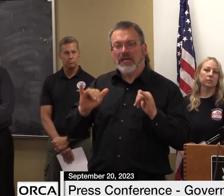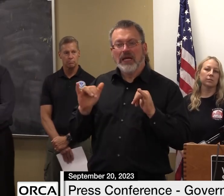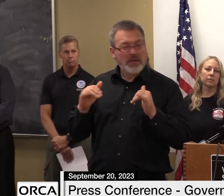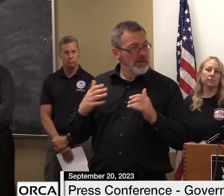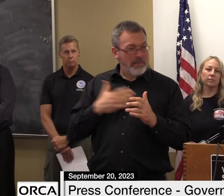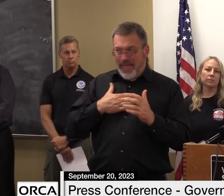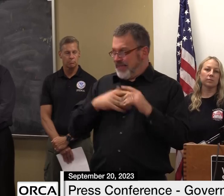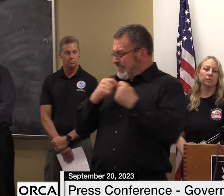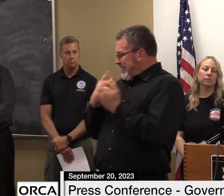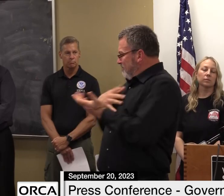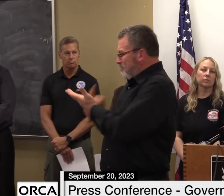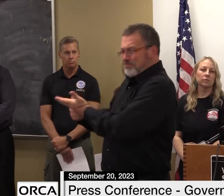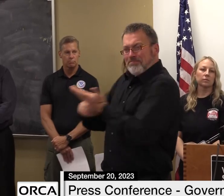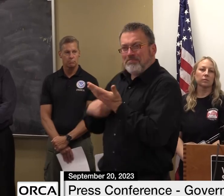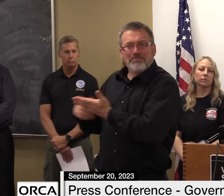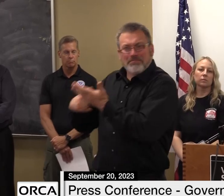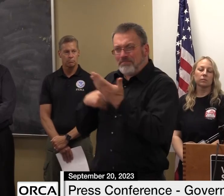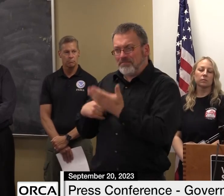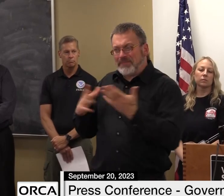about this. That I think